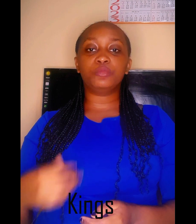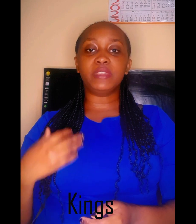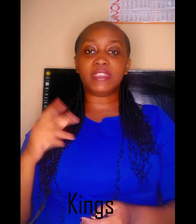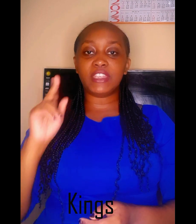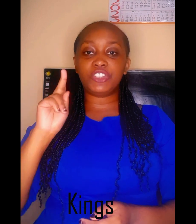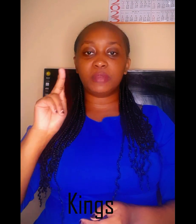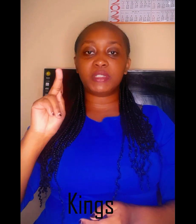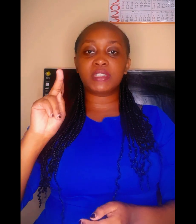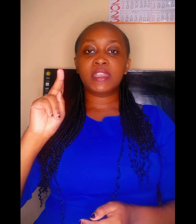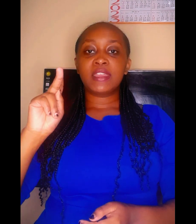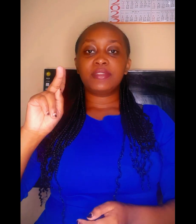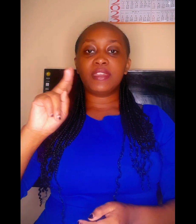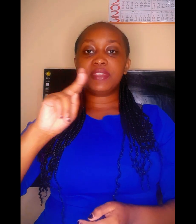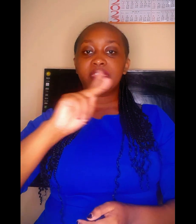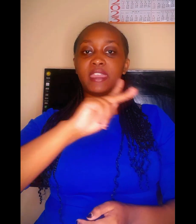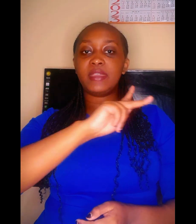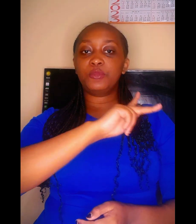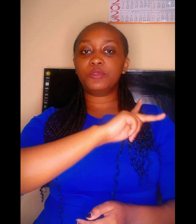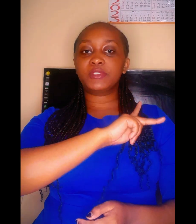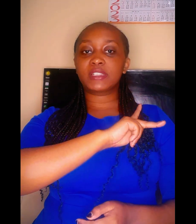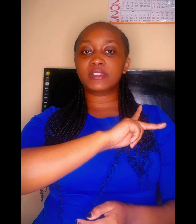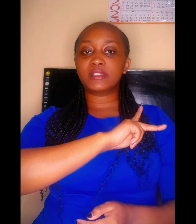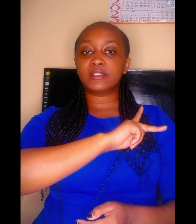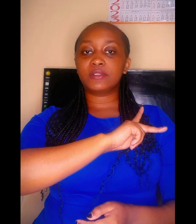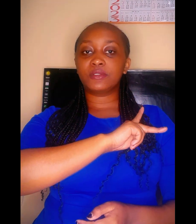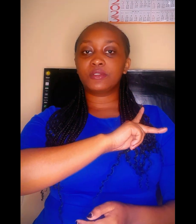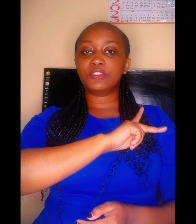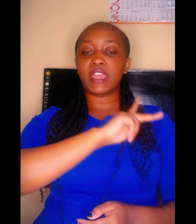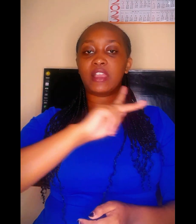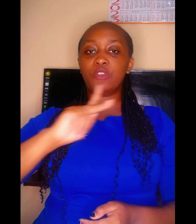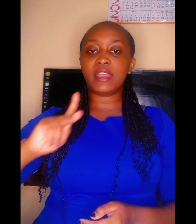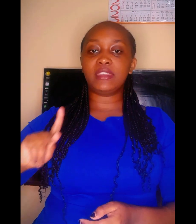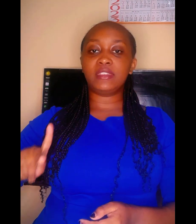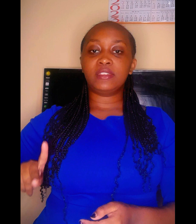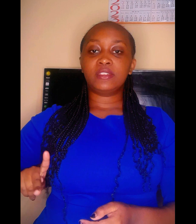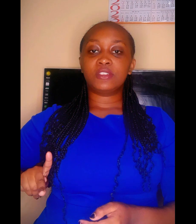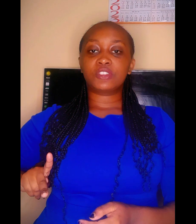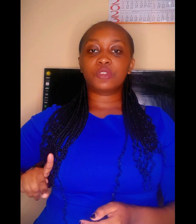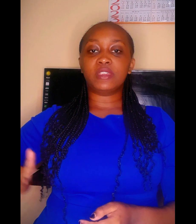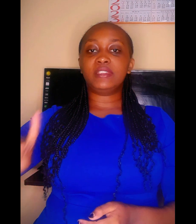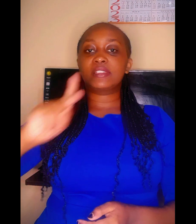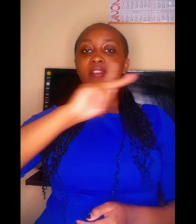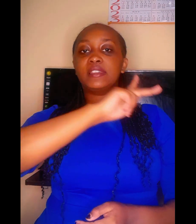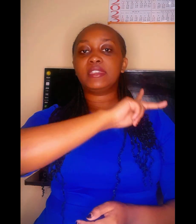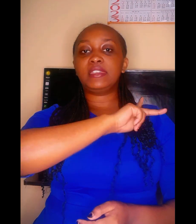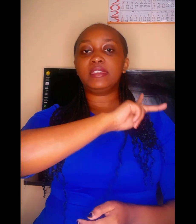be K-shaped, then the K moves diagonally. So it's